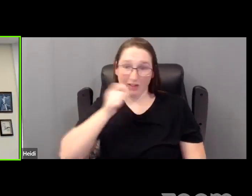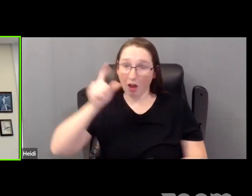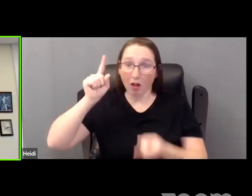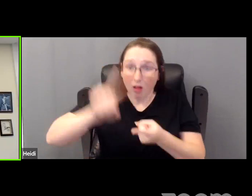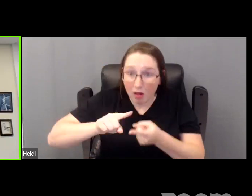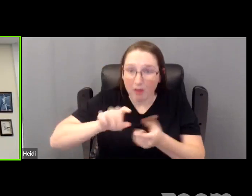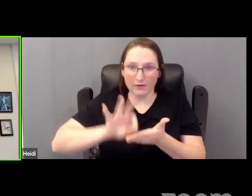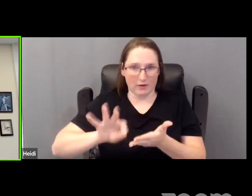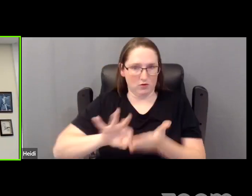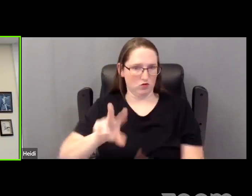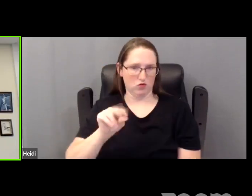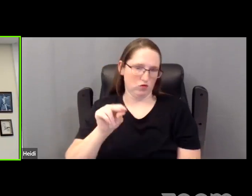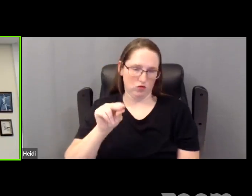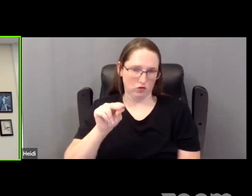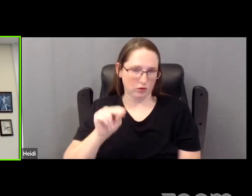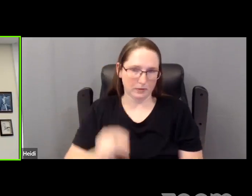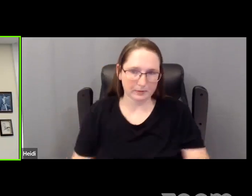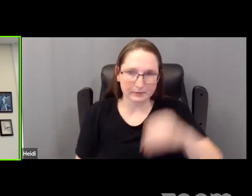at all.